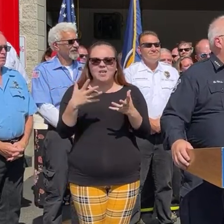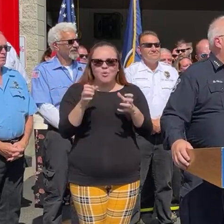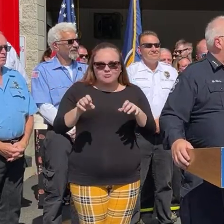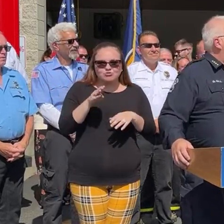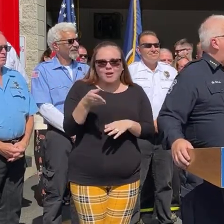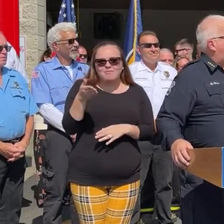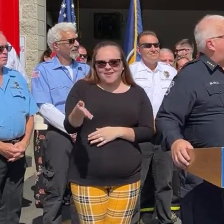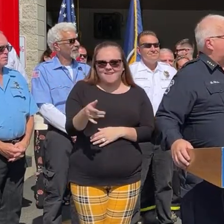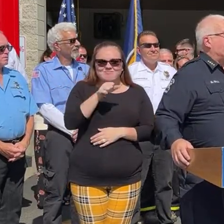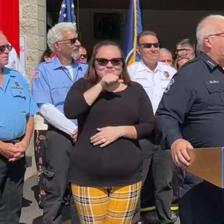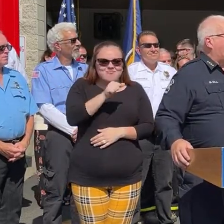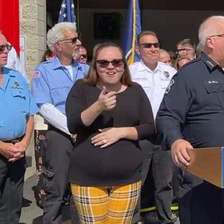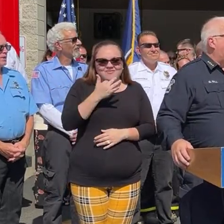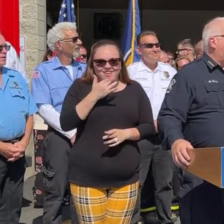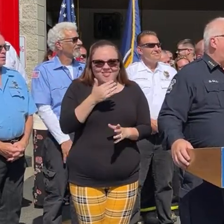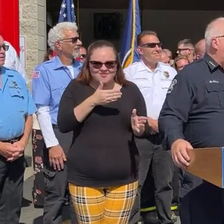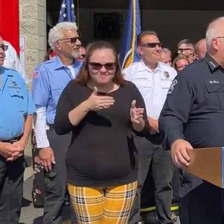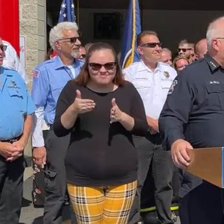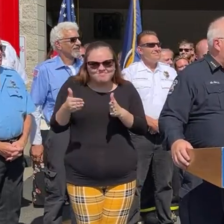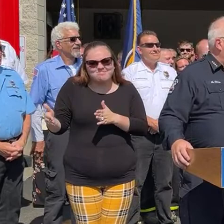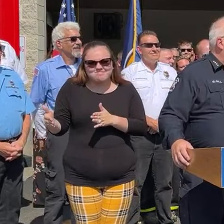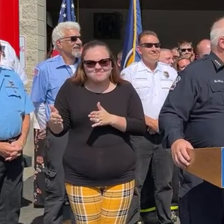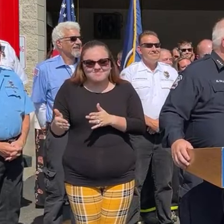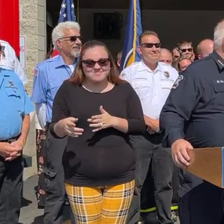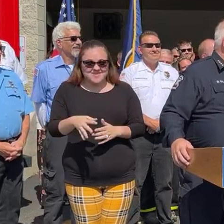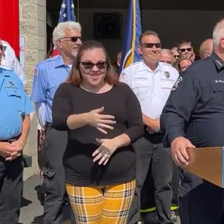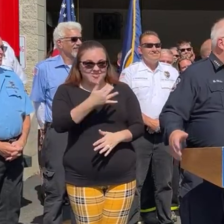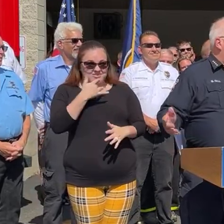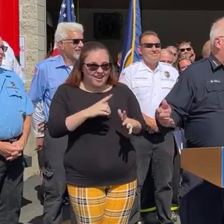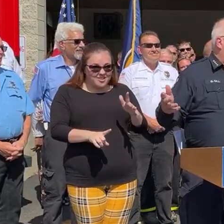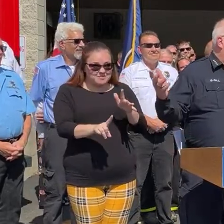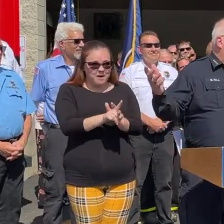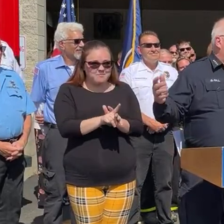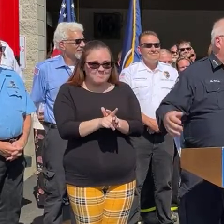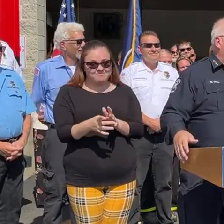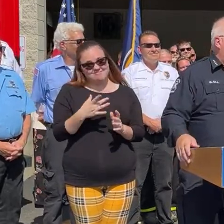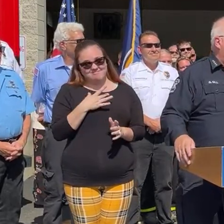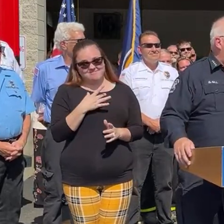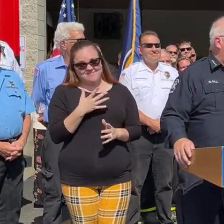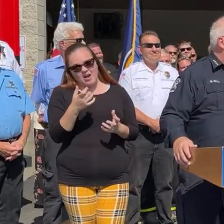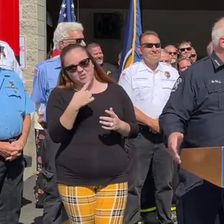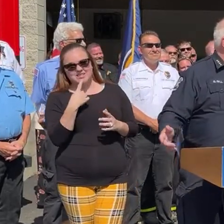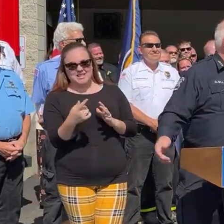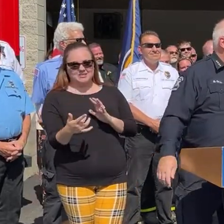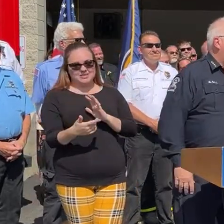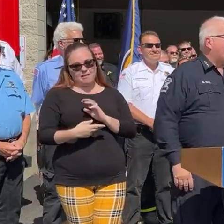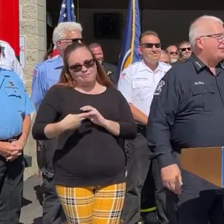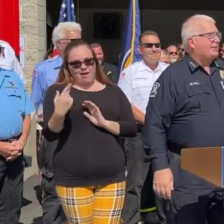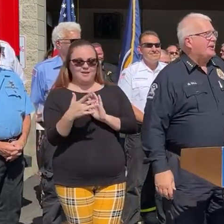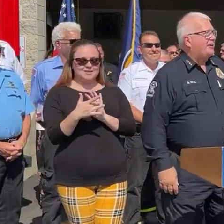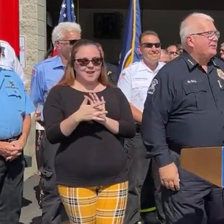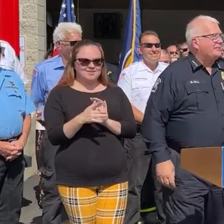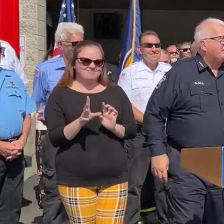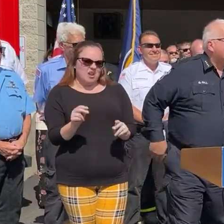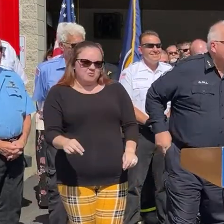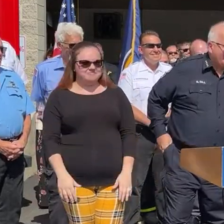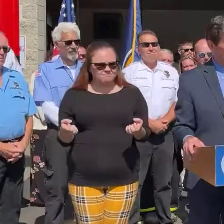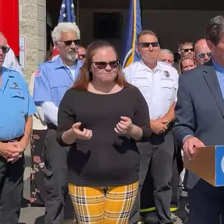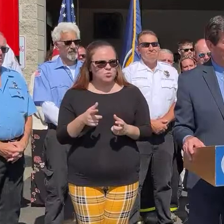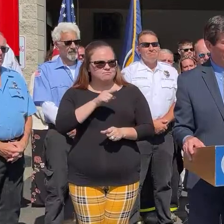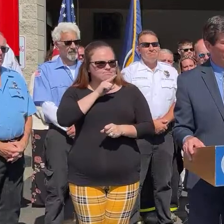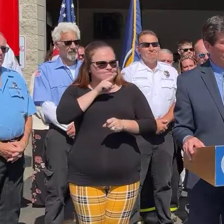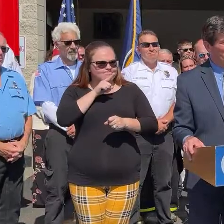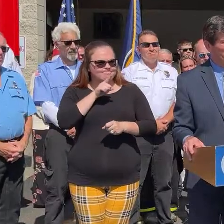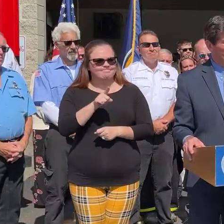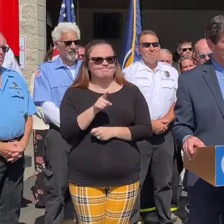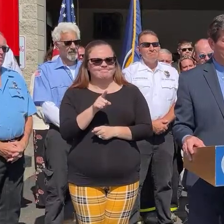there because I loved the color scheme. And as soon as the colors came up, I'd like to tell you it was a high-tech thing, but no. That